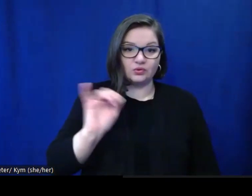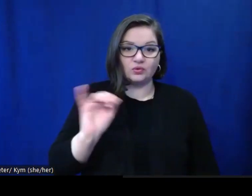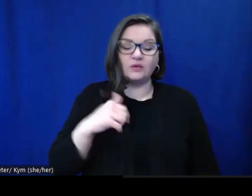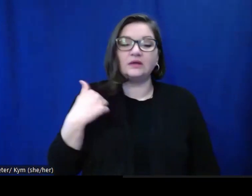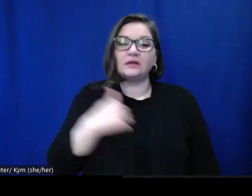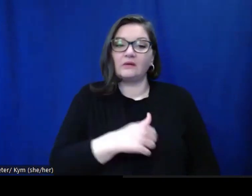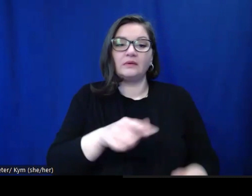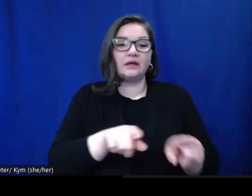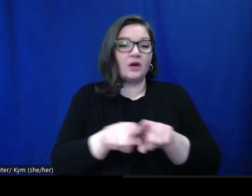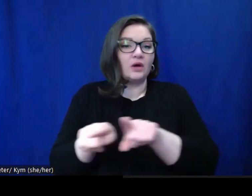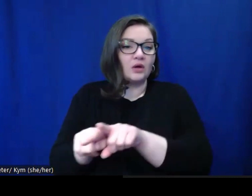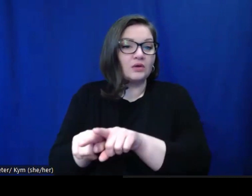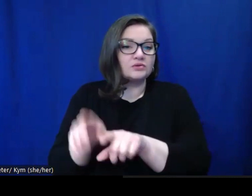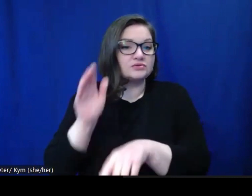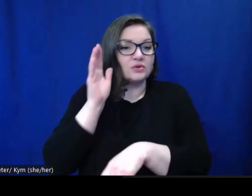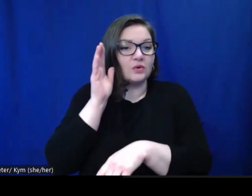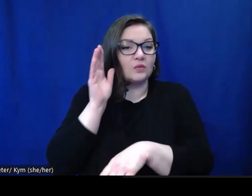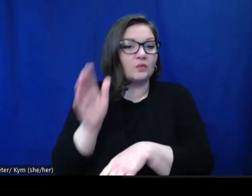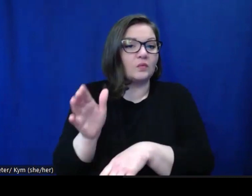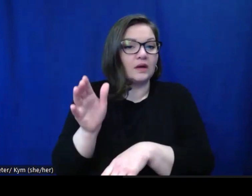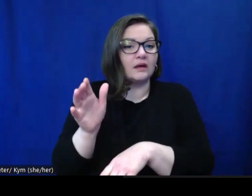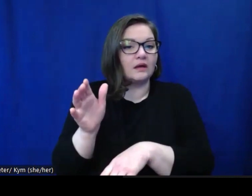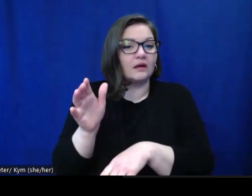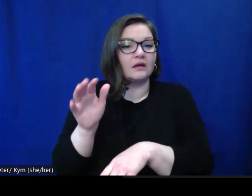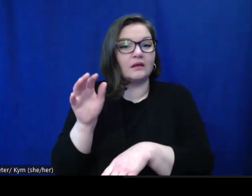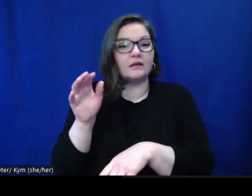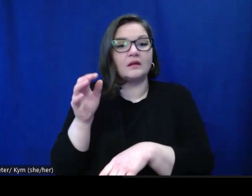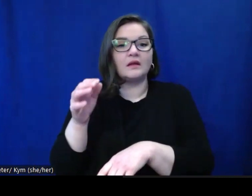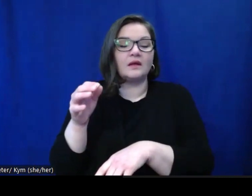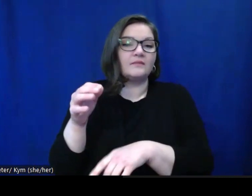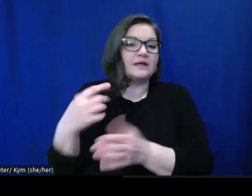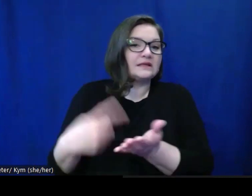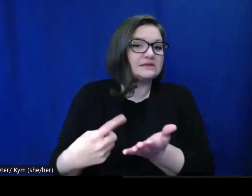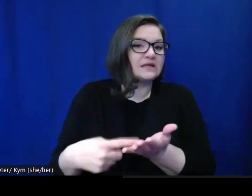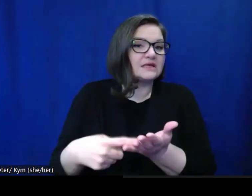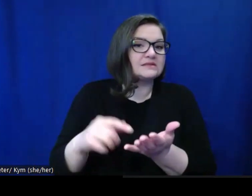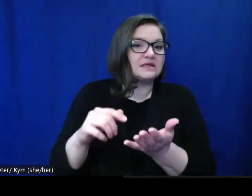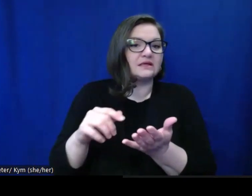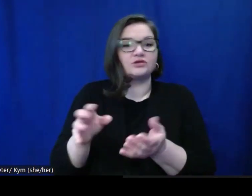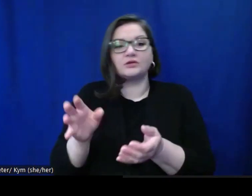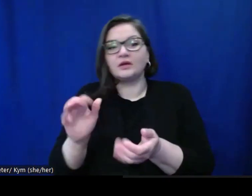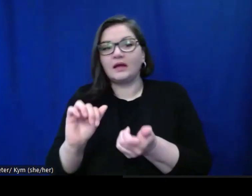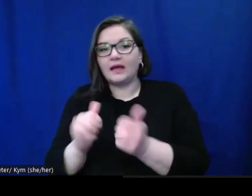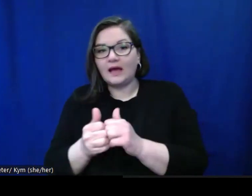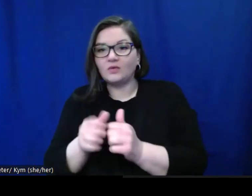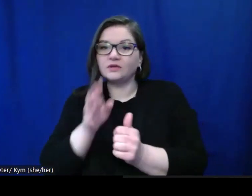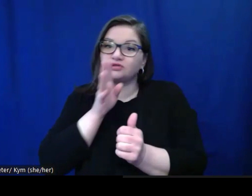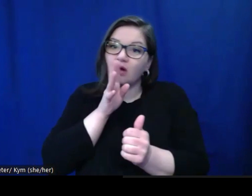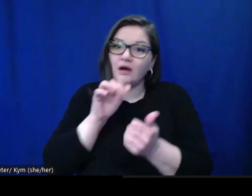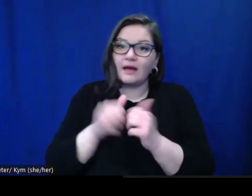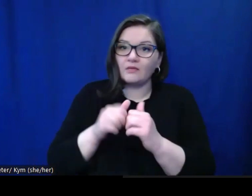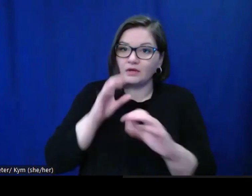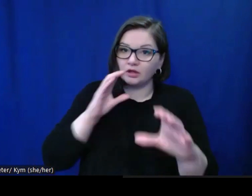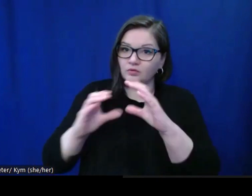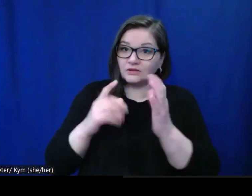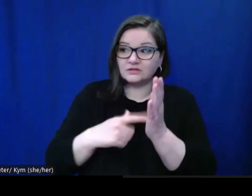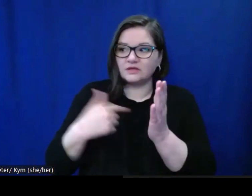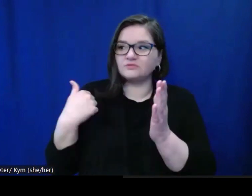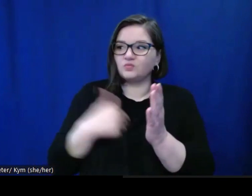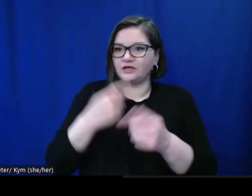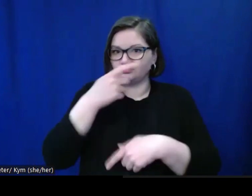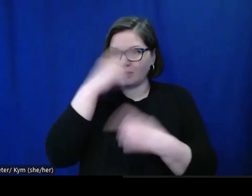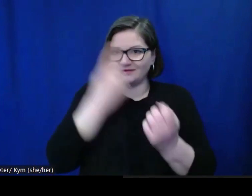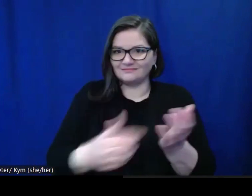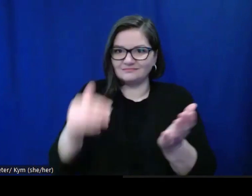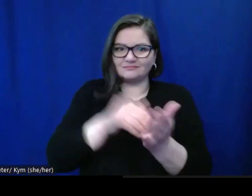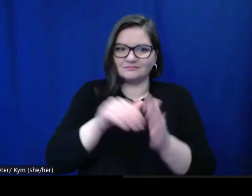looking at ways that we talk and communicate because at times we re-traumatize children. And I'll tell you a little story a